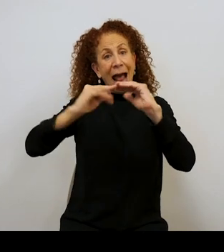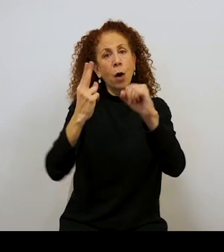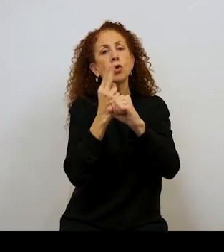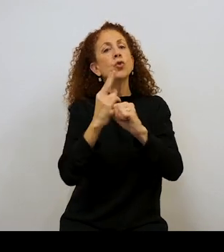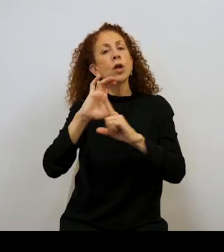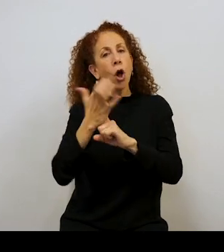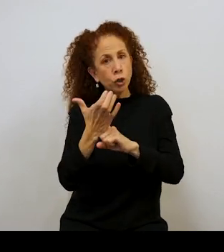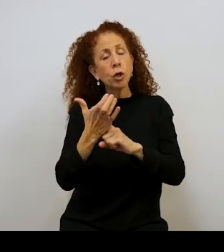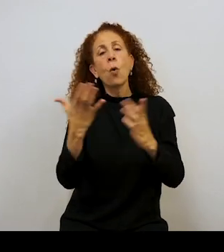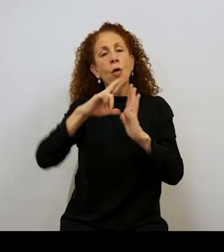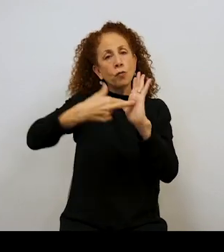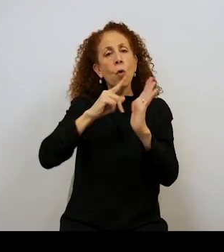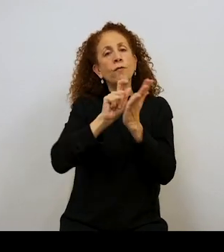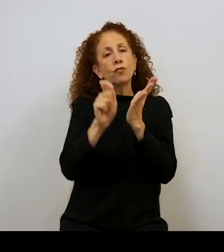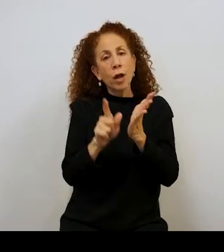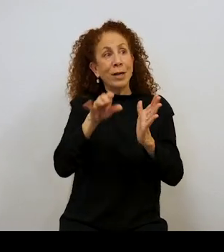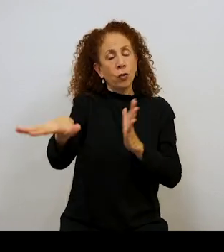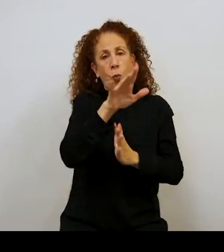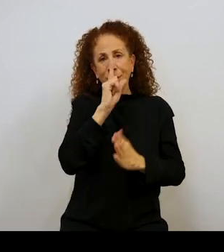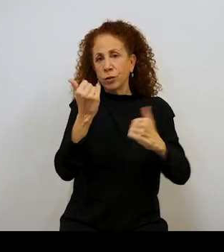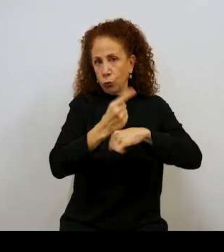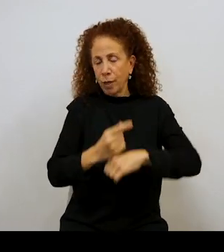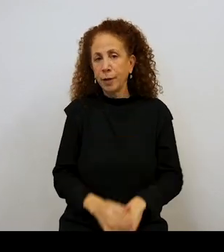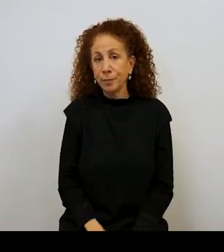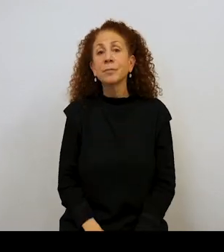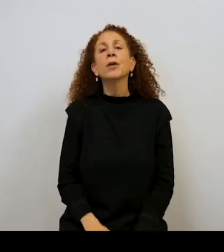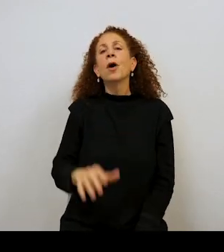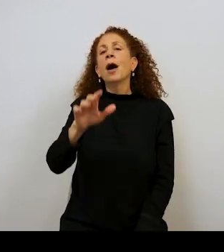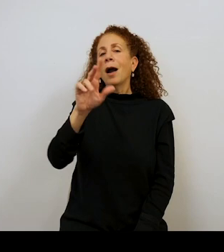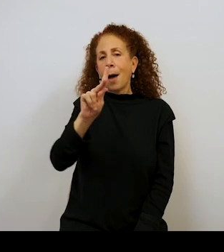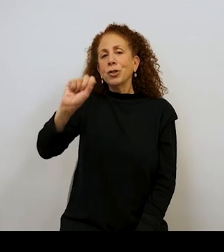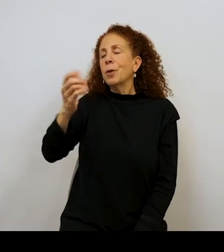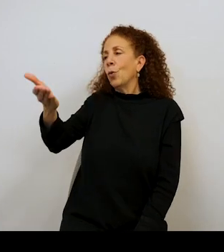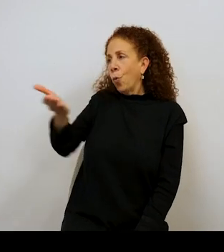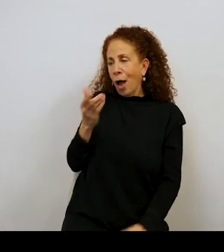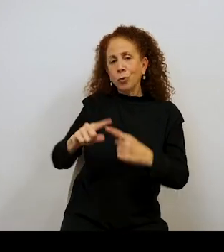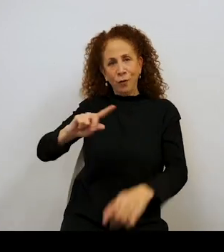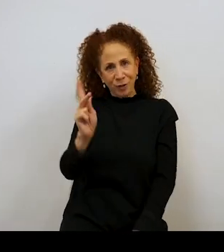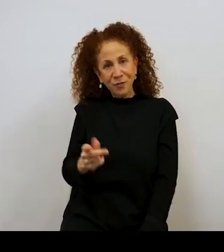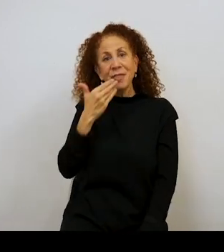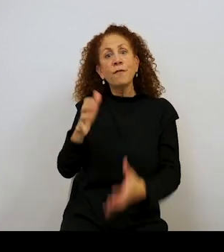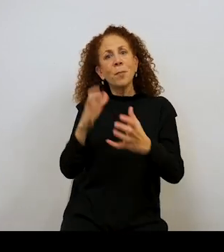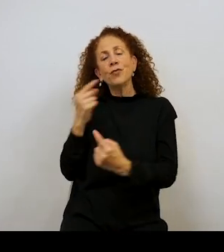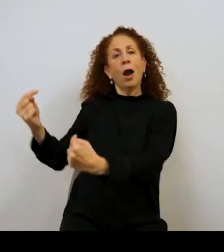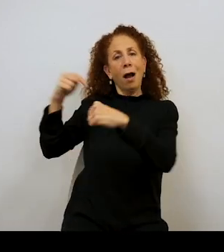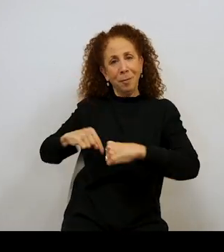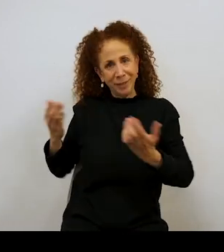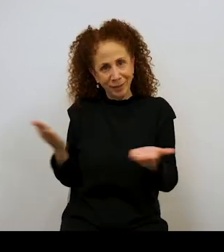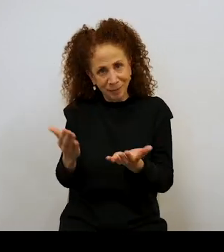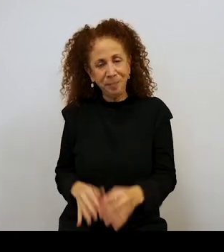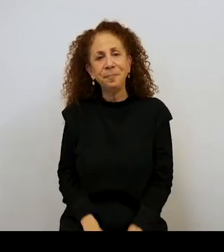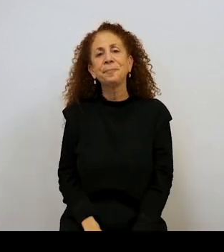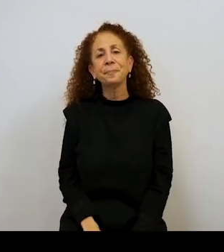culture and what the role of the writer in the world is today. So Kamila Shamsie, welcome to Philadelphia. Thank you for making this journey. And